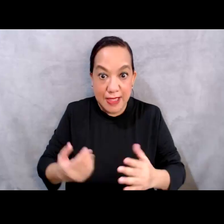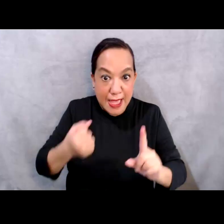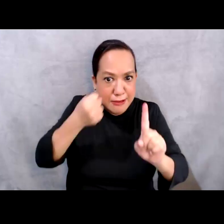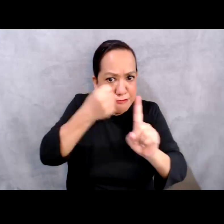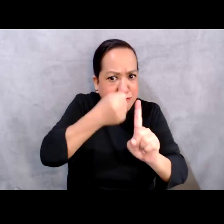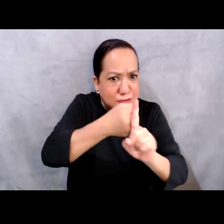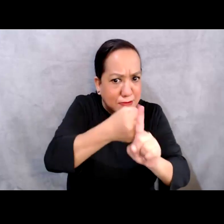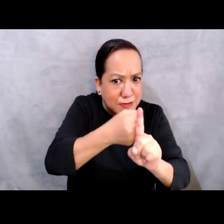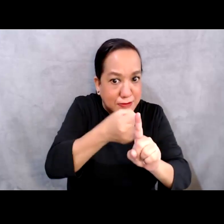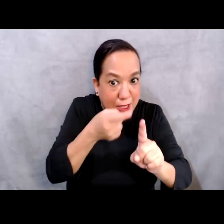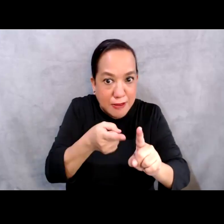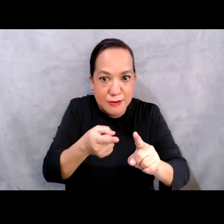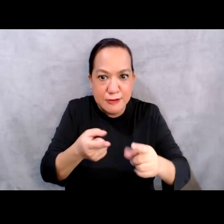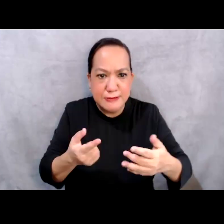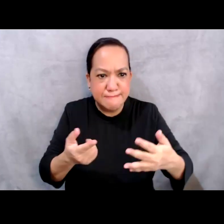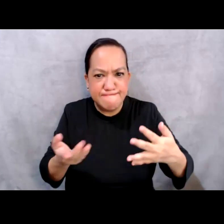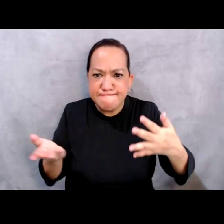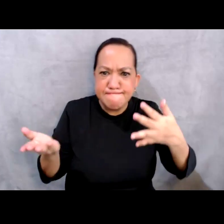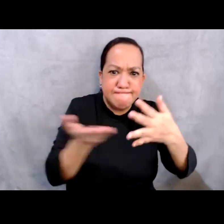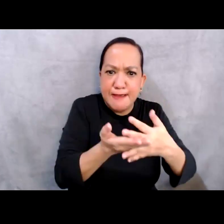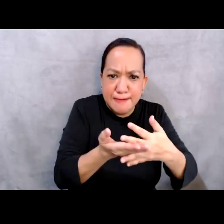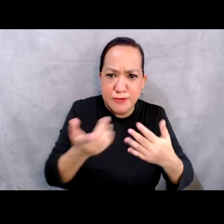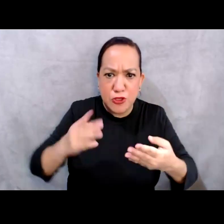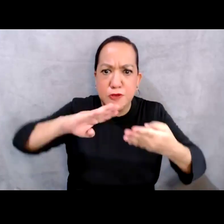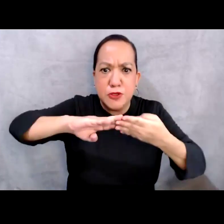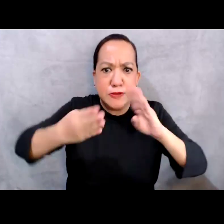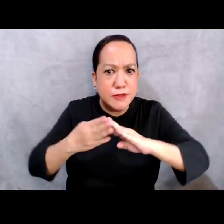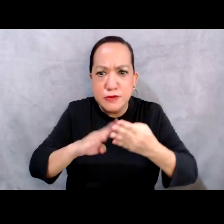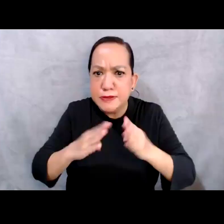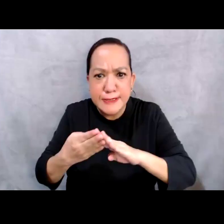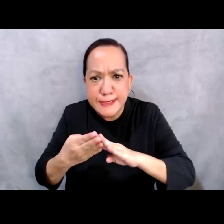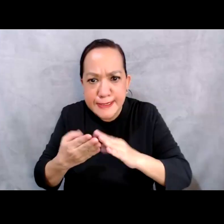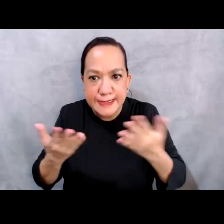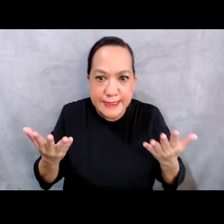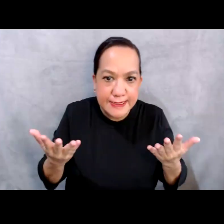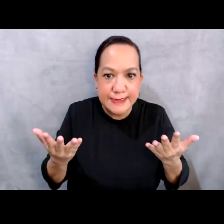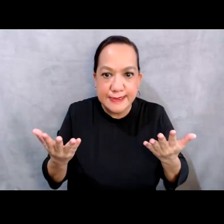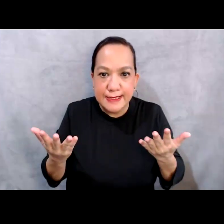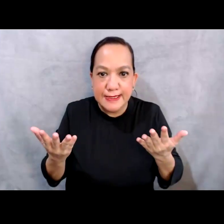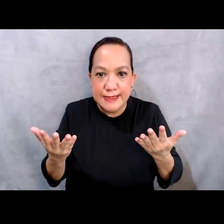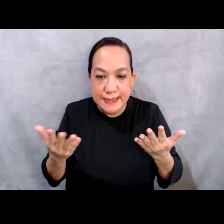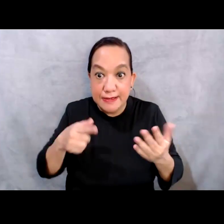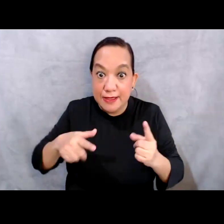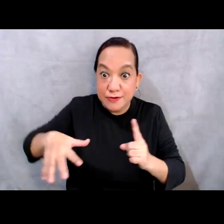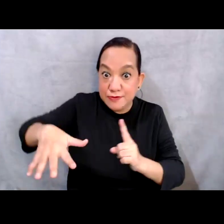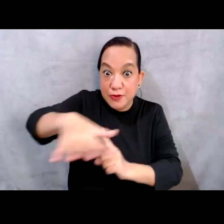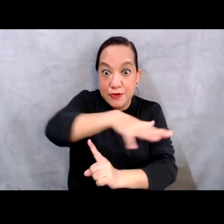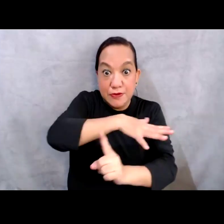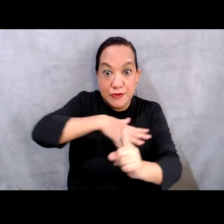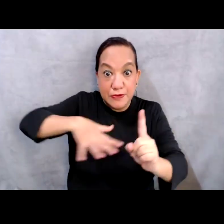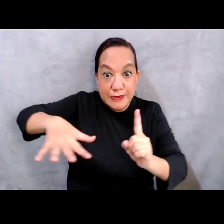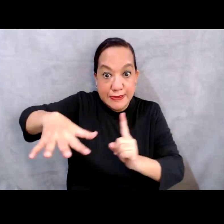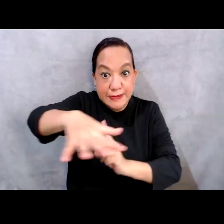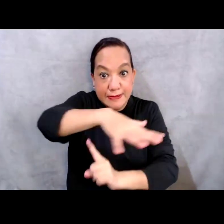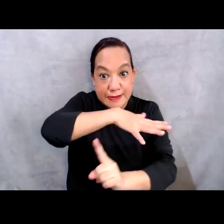affected on environmental and indigenous right violation, they presented concrete cases of violations, of safeguard